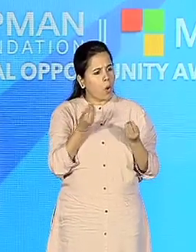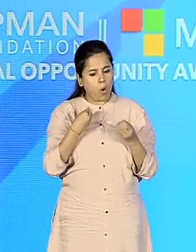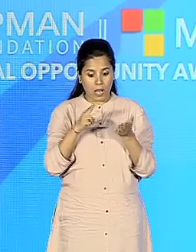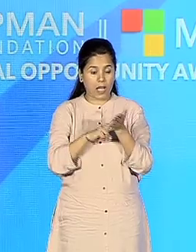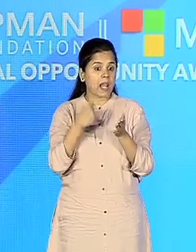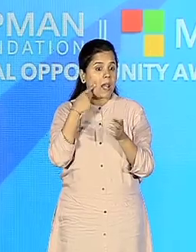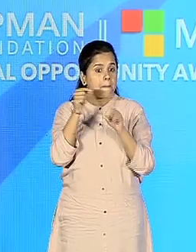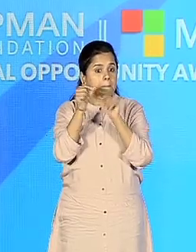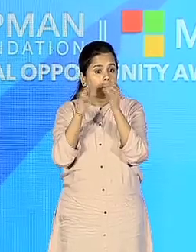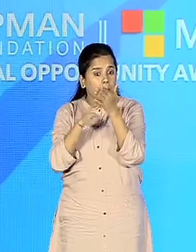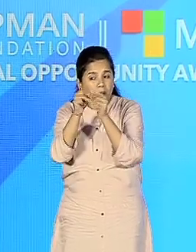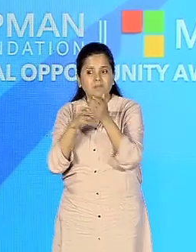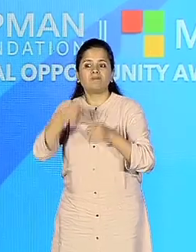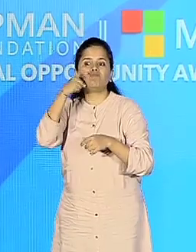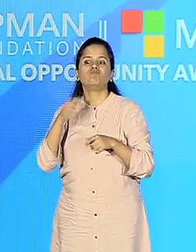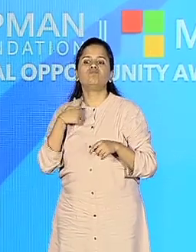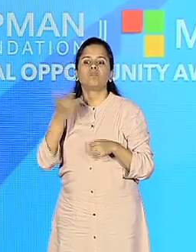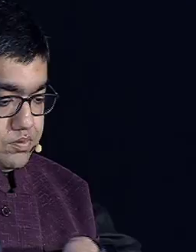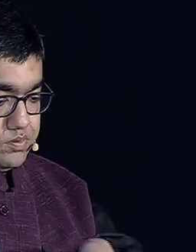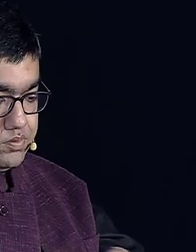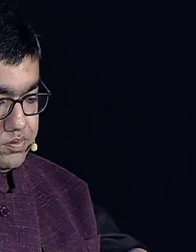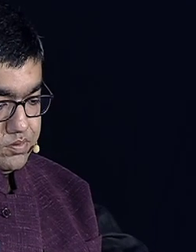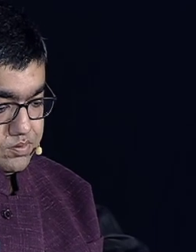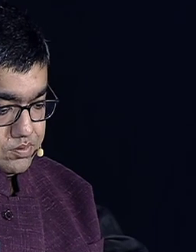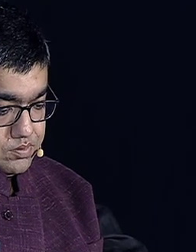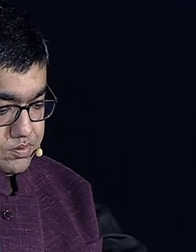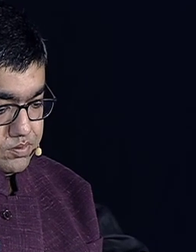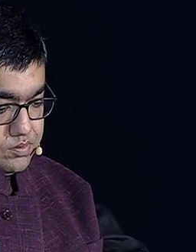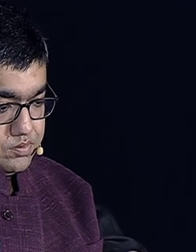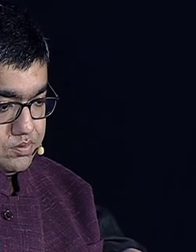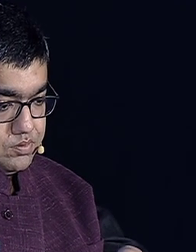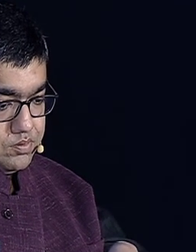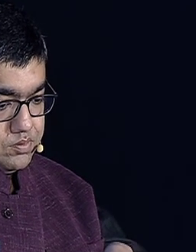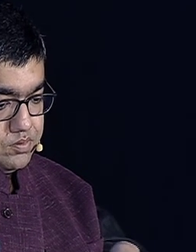guest, that actually what starts as a disadvantage becomes,